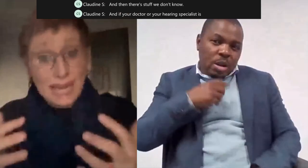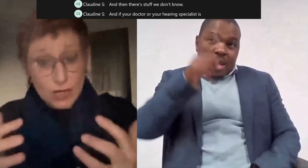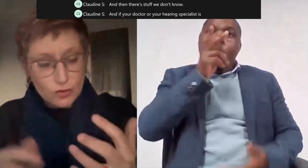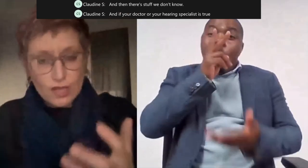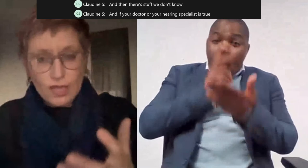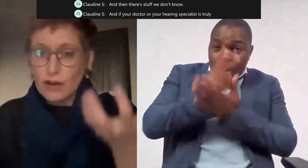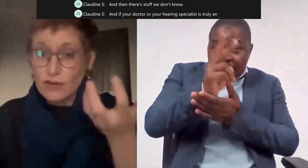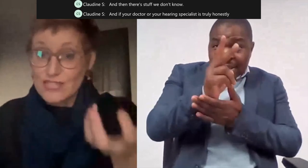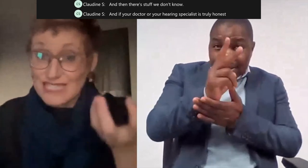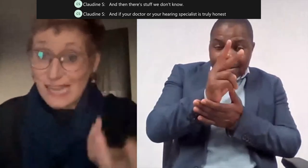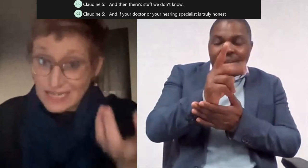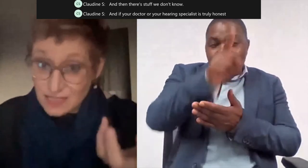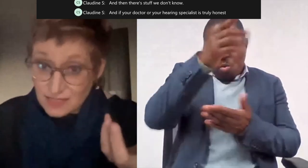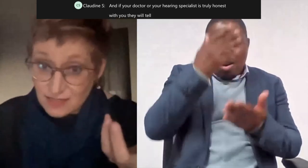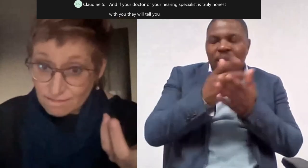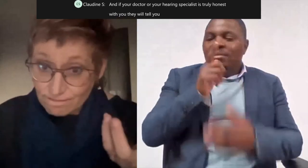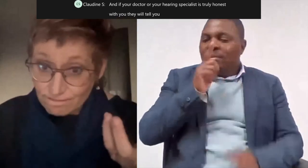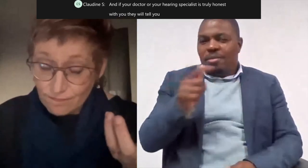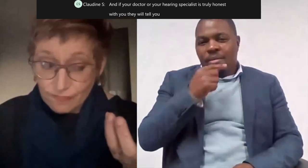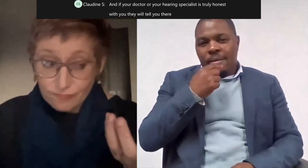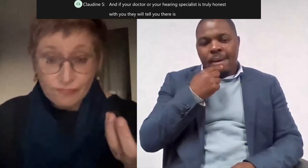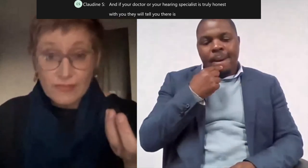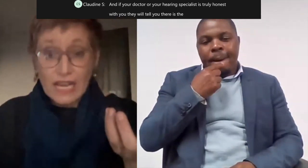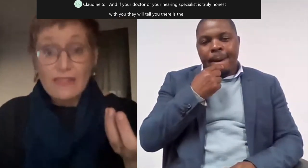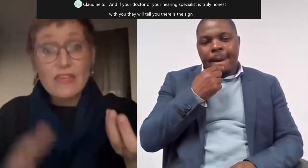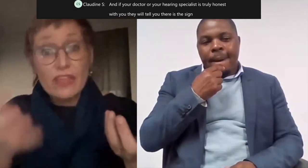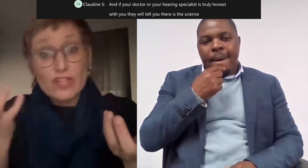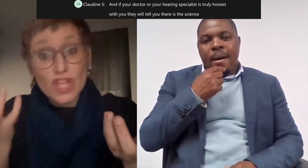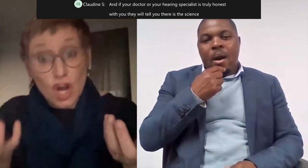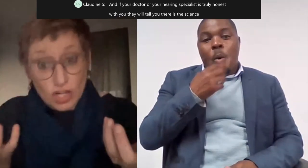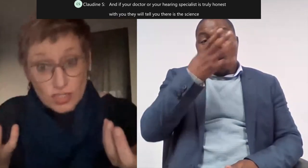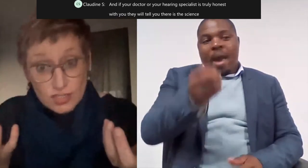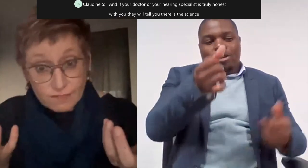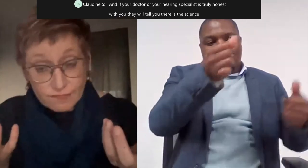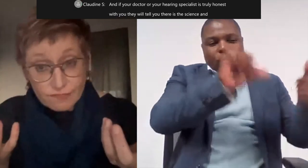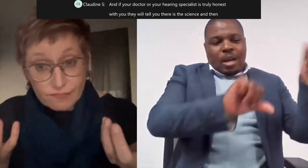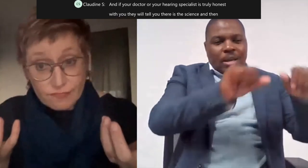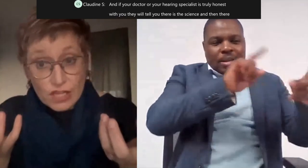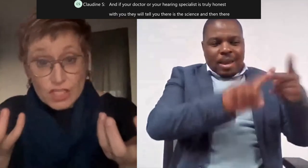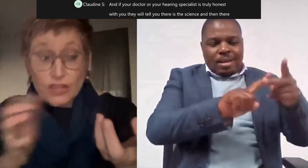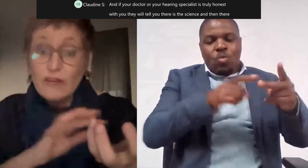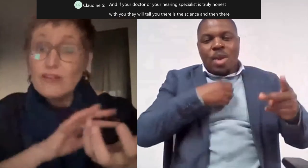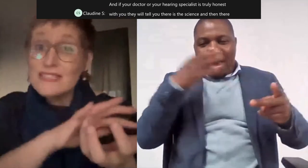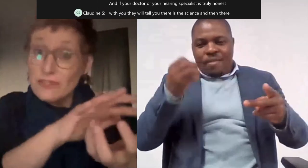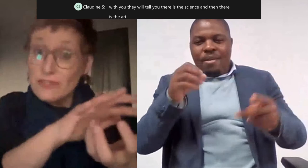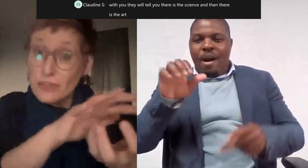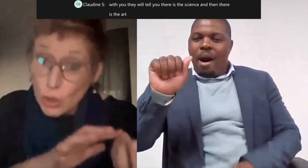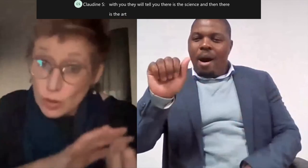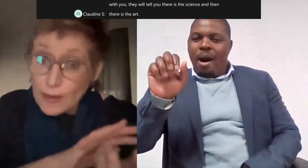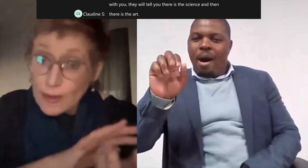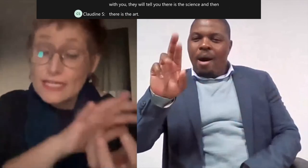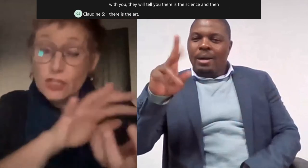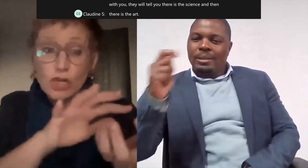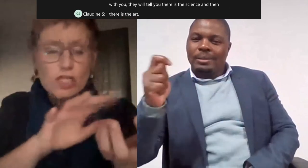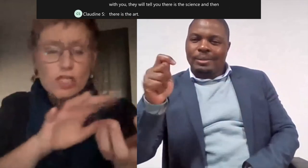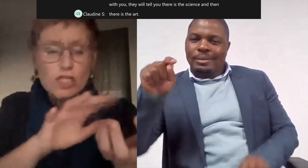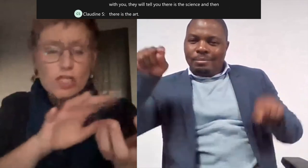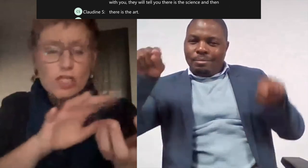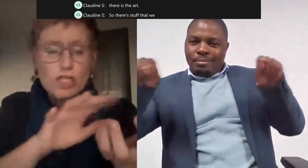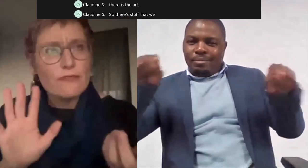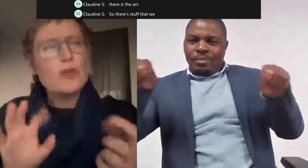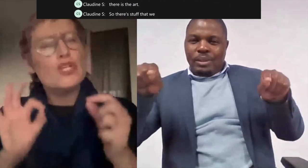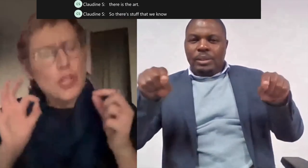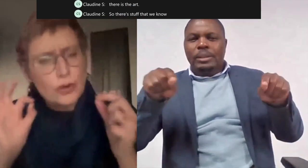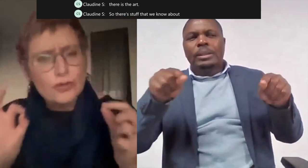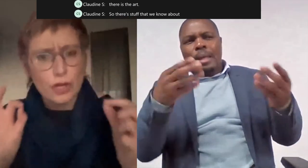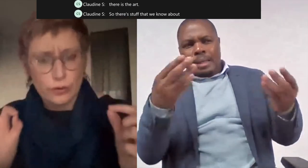with you, they will tell you there is the science and then there is the art. So there is stuff that we know about